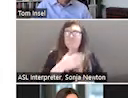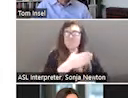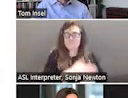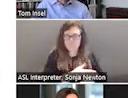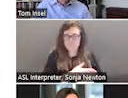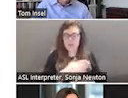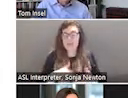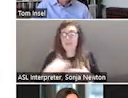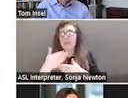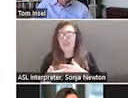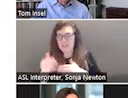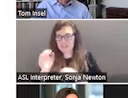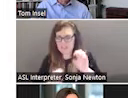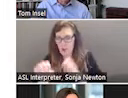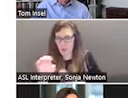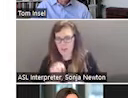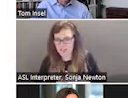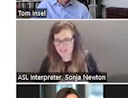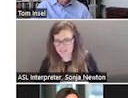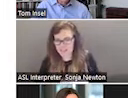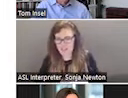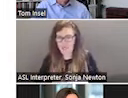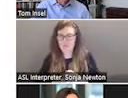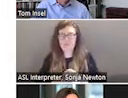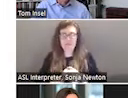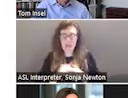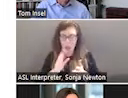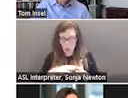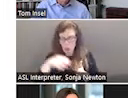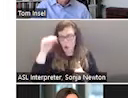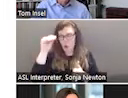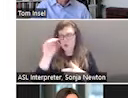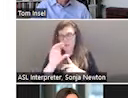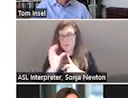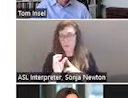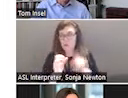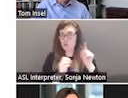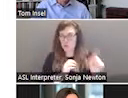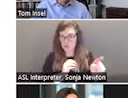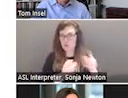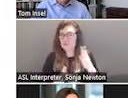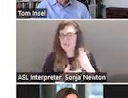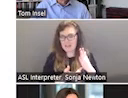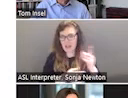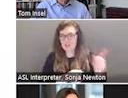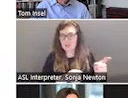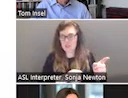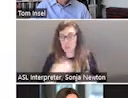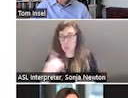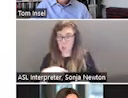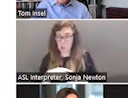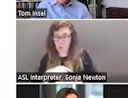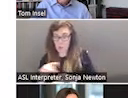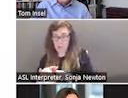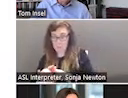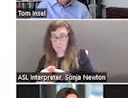thing. Constantly learning. It's a learning culture, which we just have failed to understand and failed to adopt. And finally, the